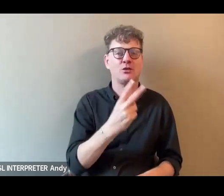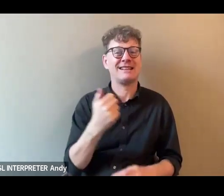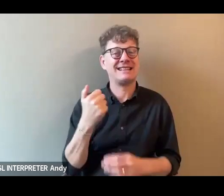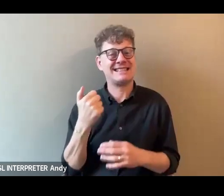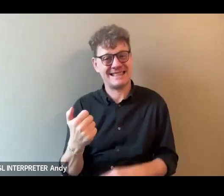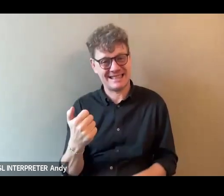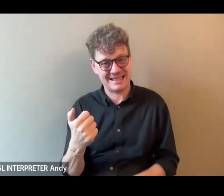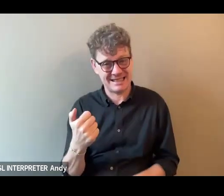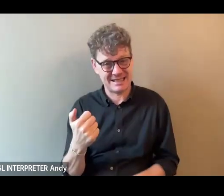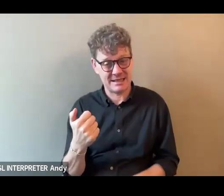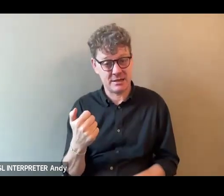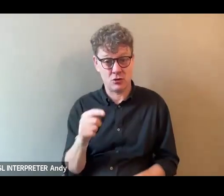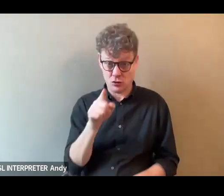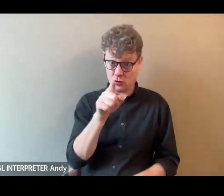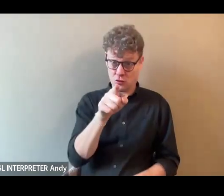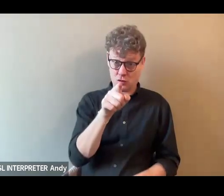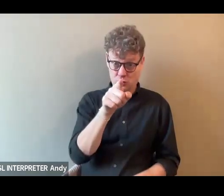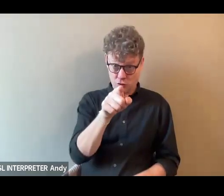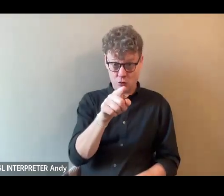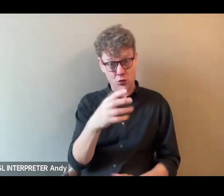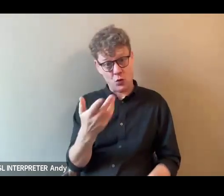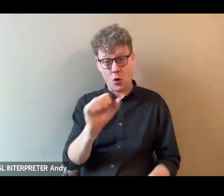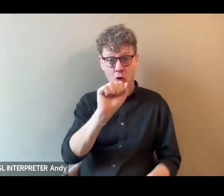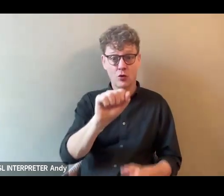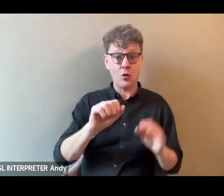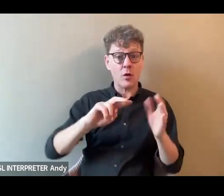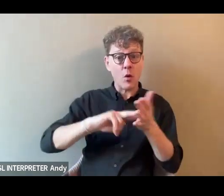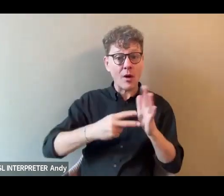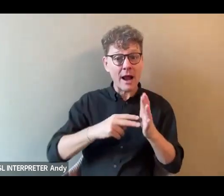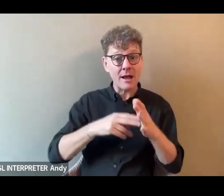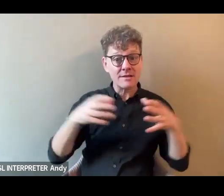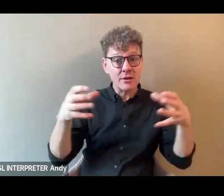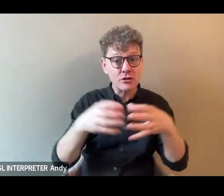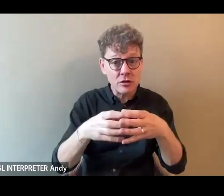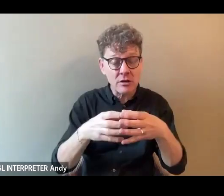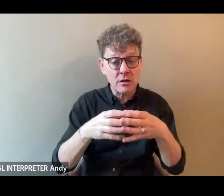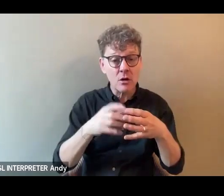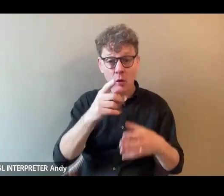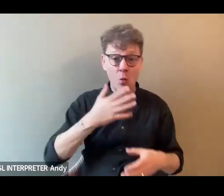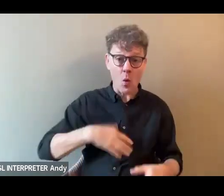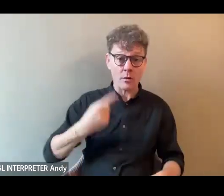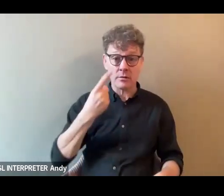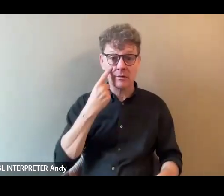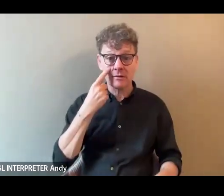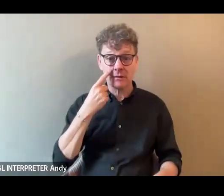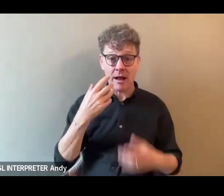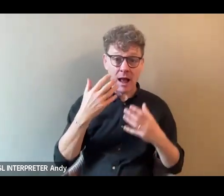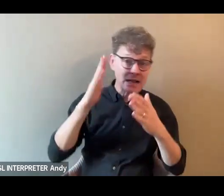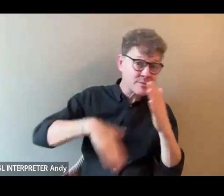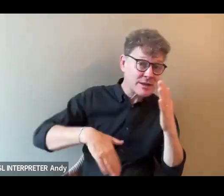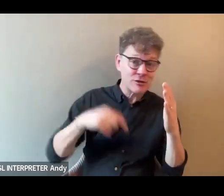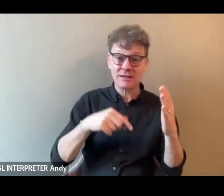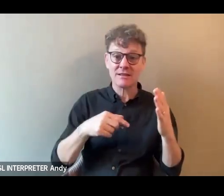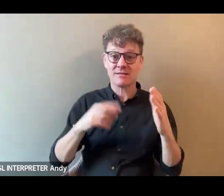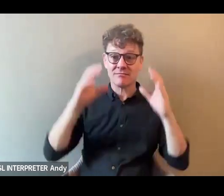if you as an representative of an organisation would like to experience this and bring it to your